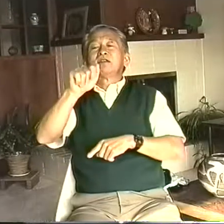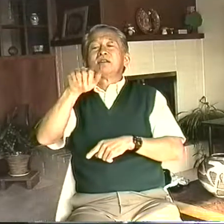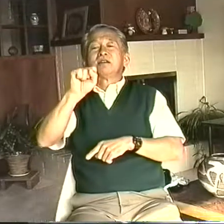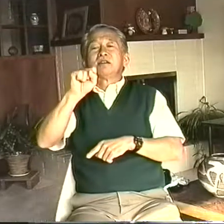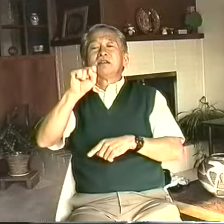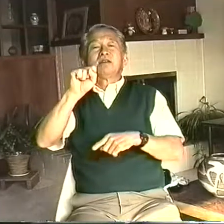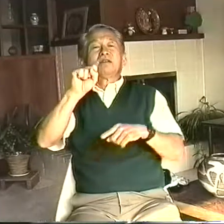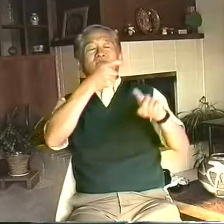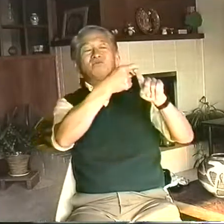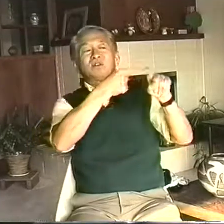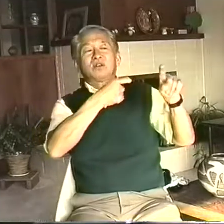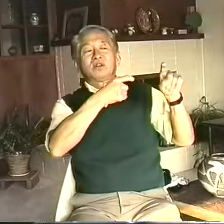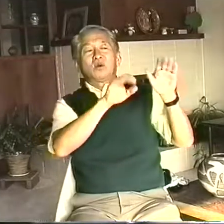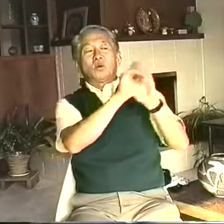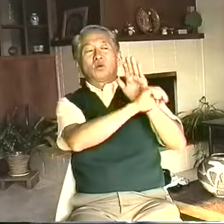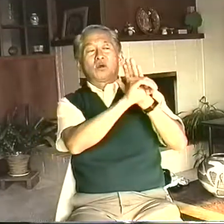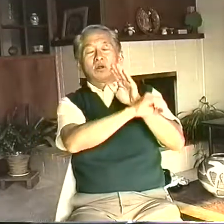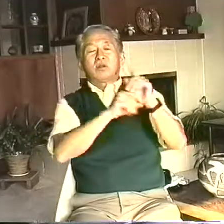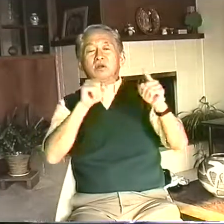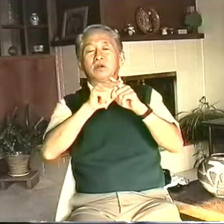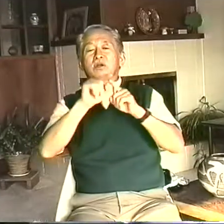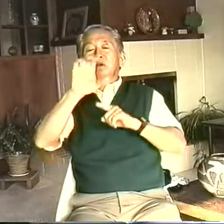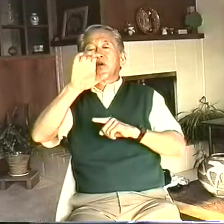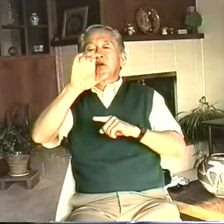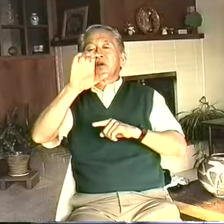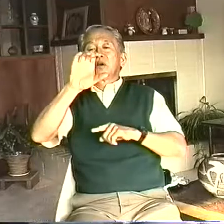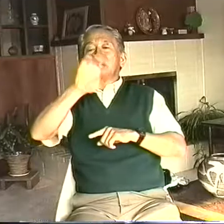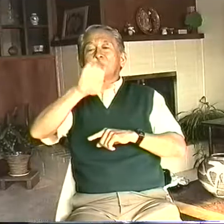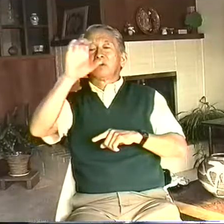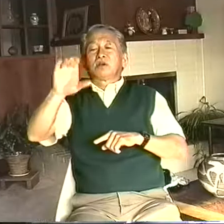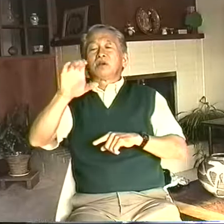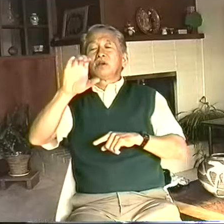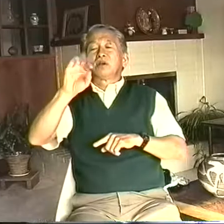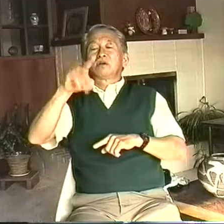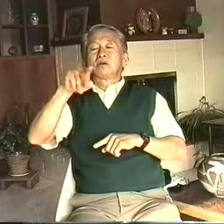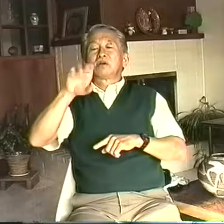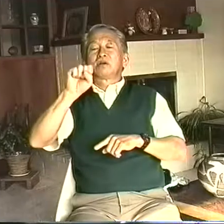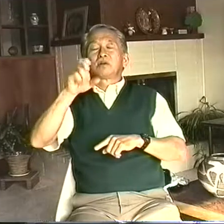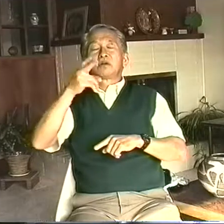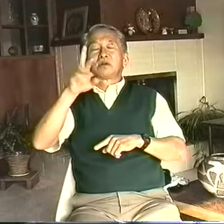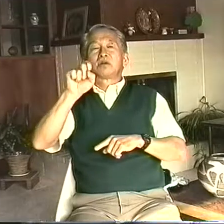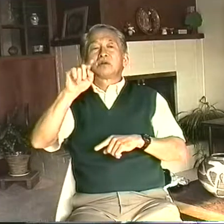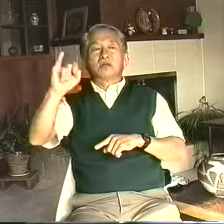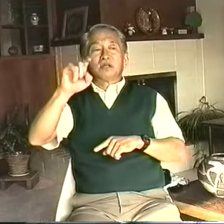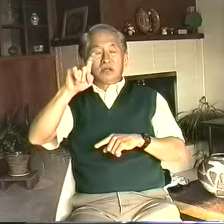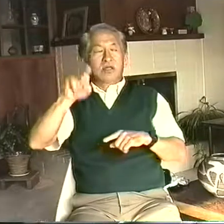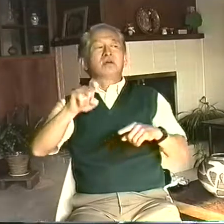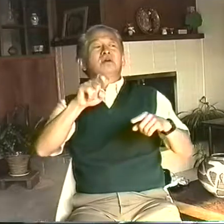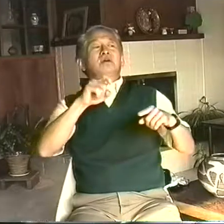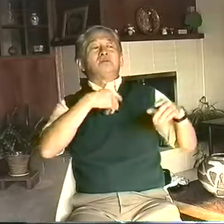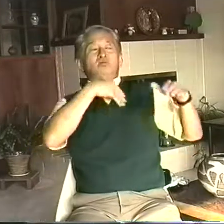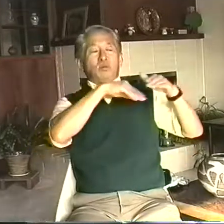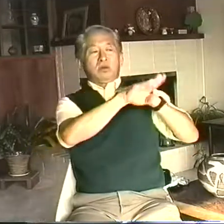not notice him as we hid him as we left. There was once when I took a bus from New Orleans to Corpus Christi,